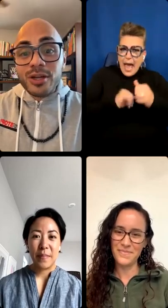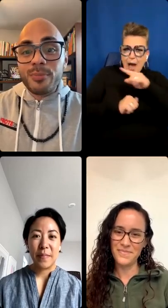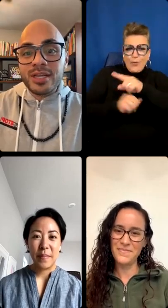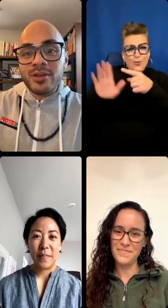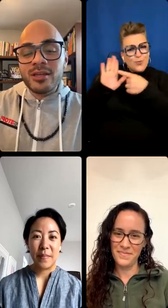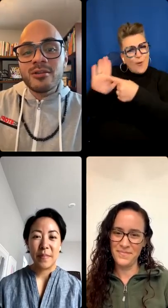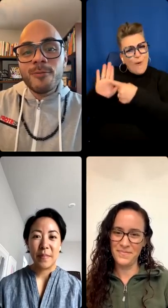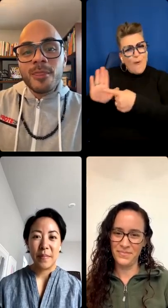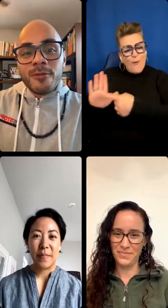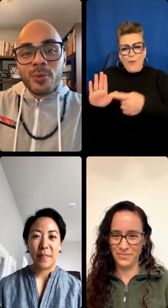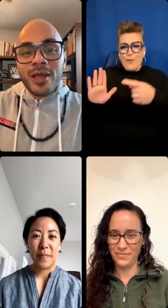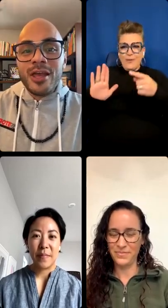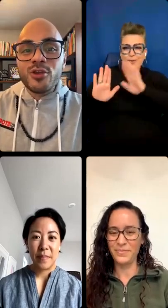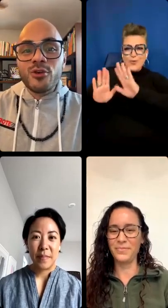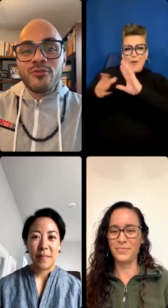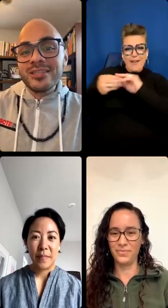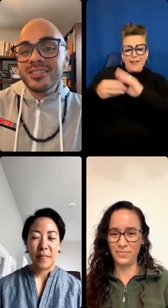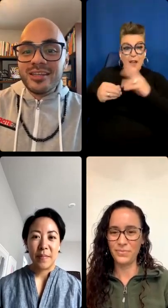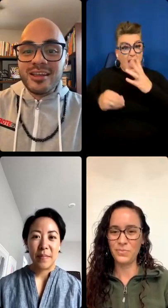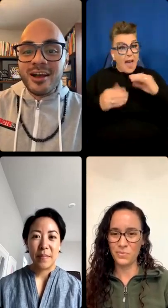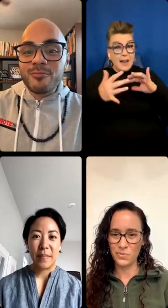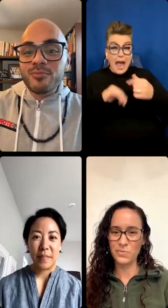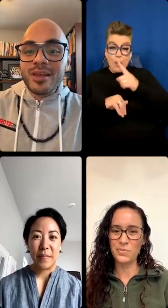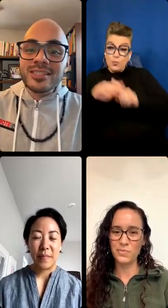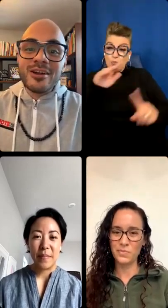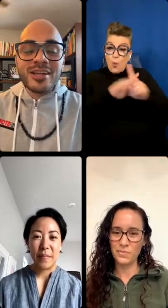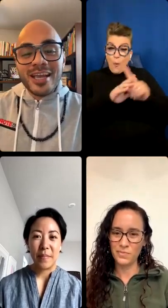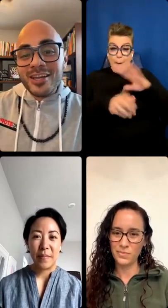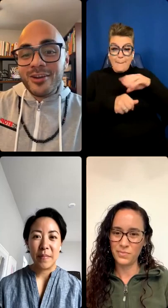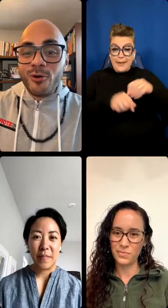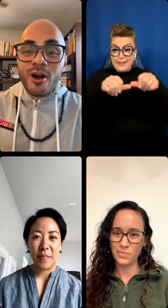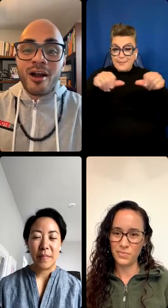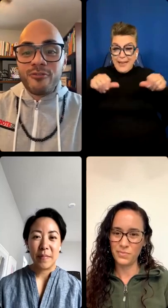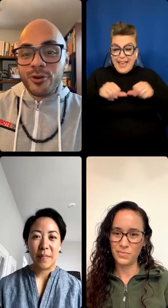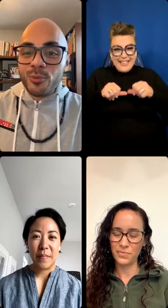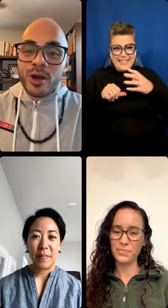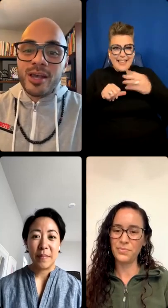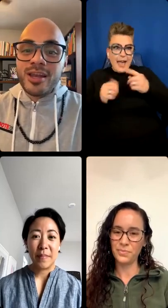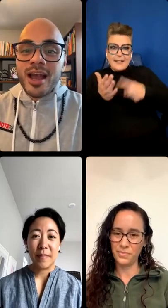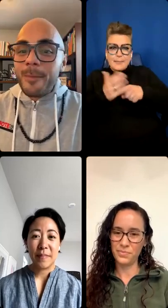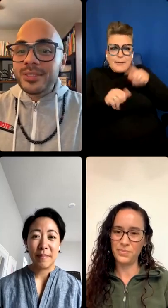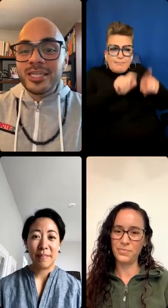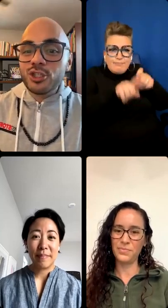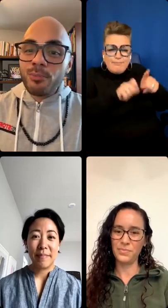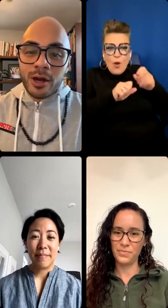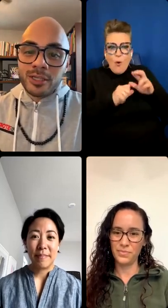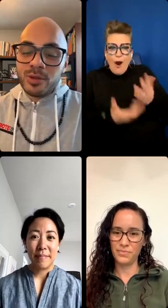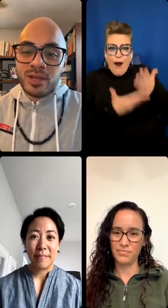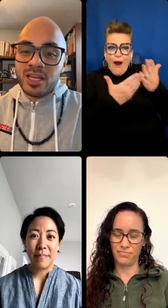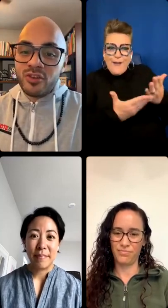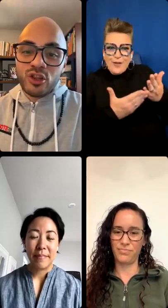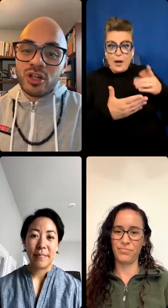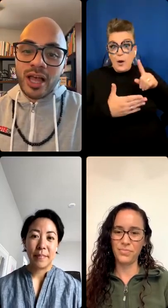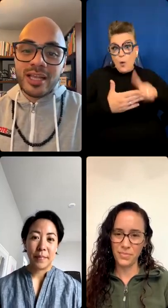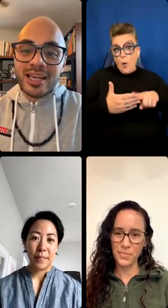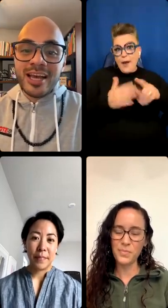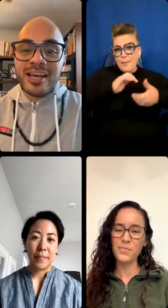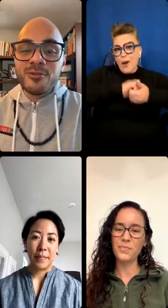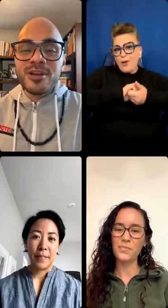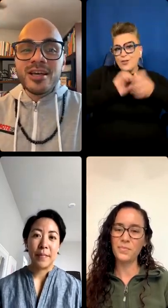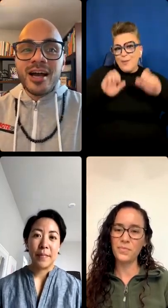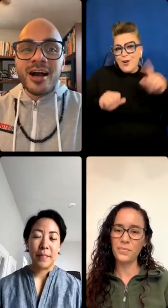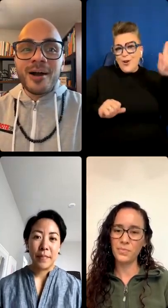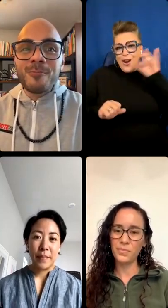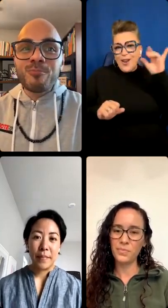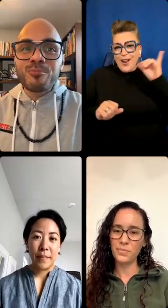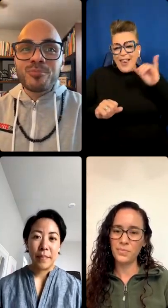have shown up, but even the way that you have interrogated or offered what a potential partnership could even look like.